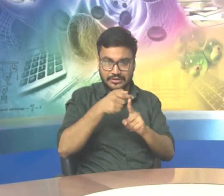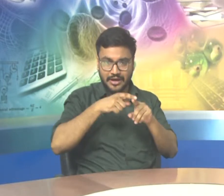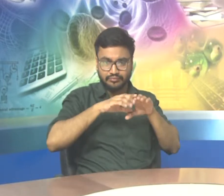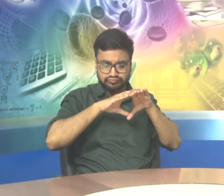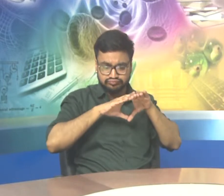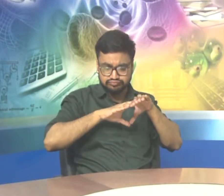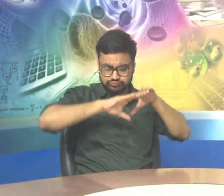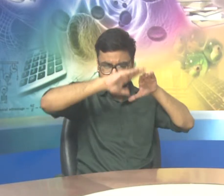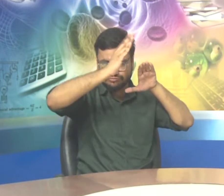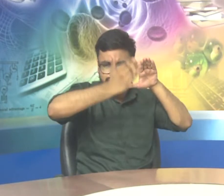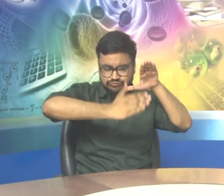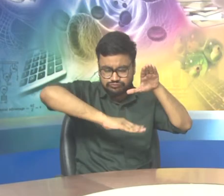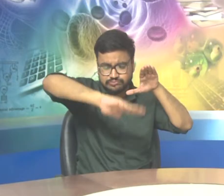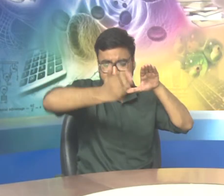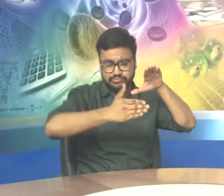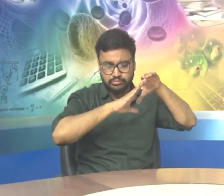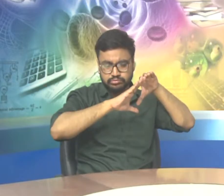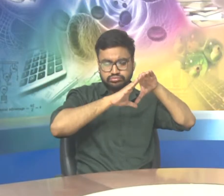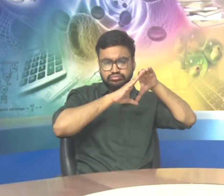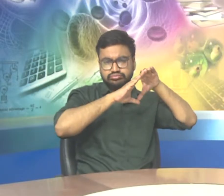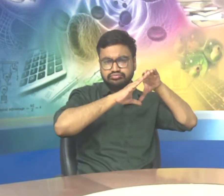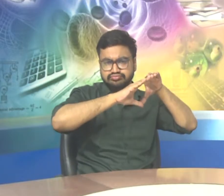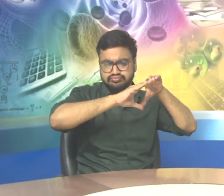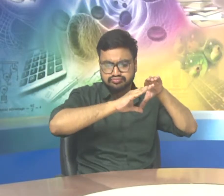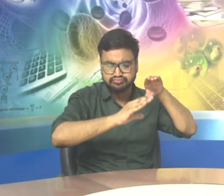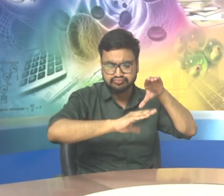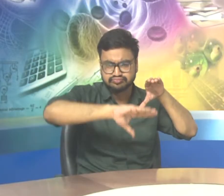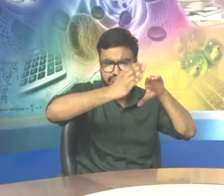It means no rubbing force,